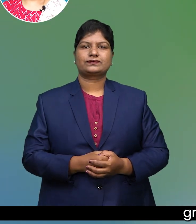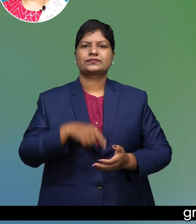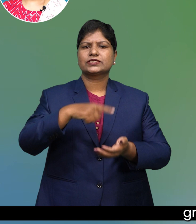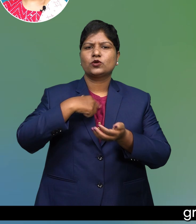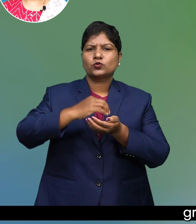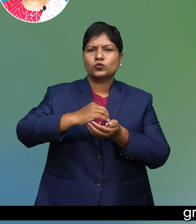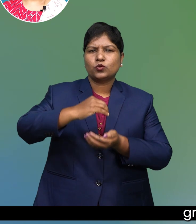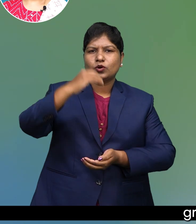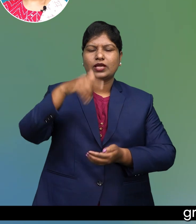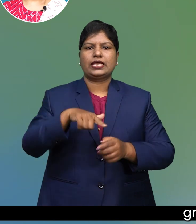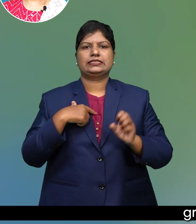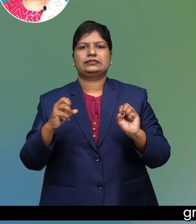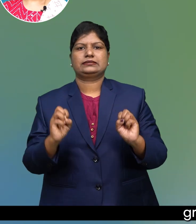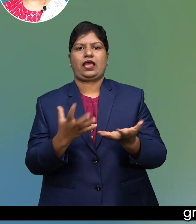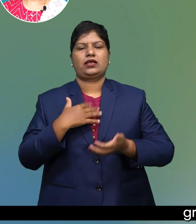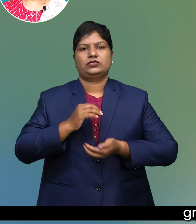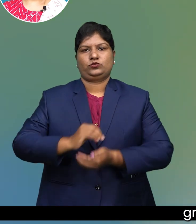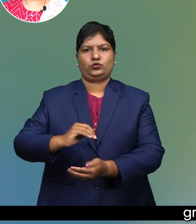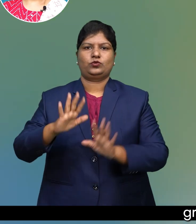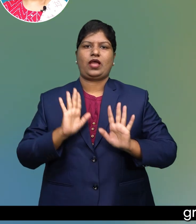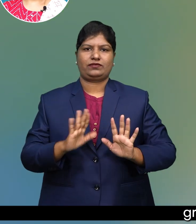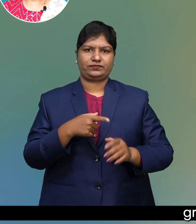grow and mature.